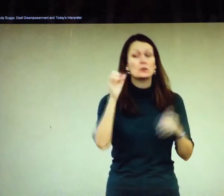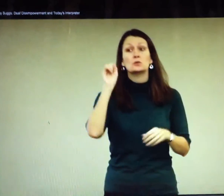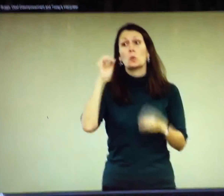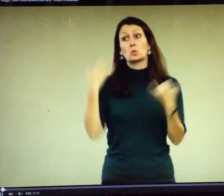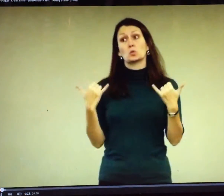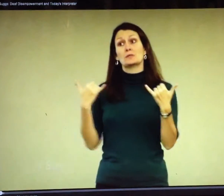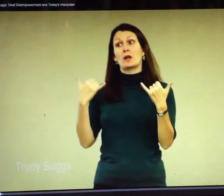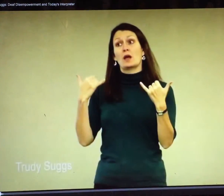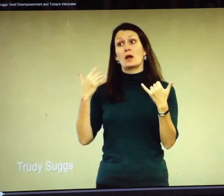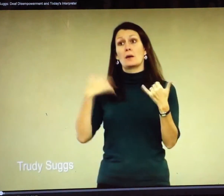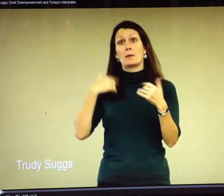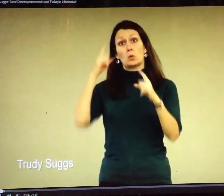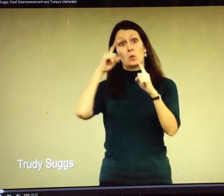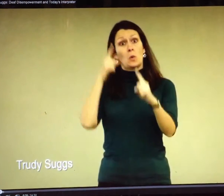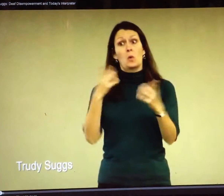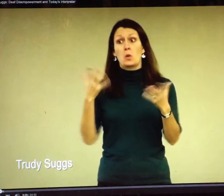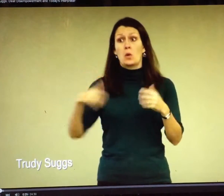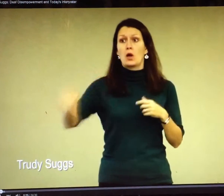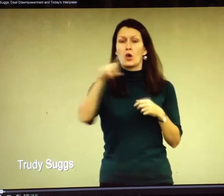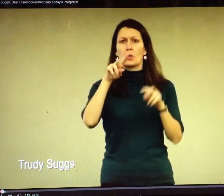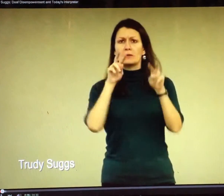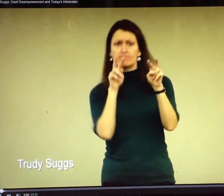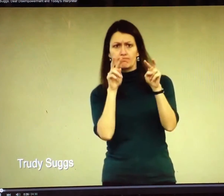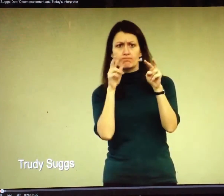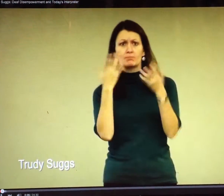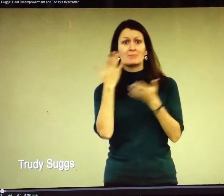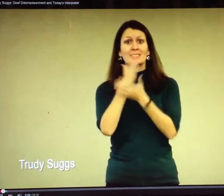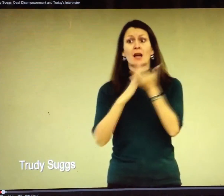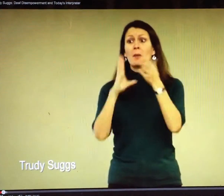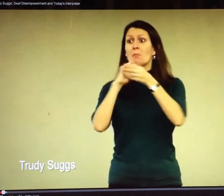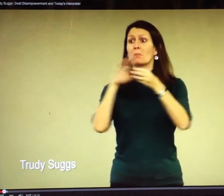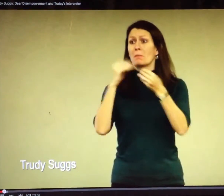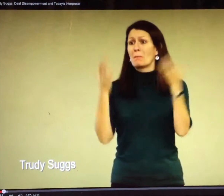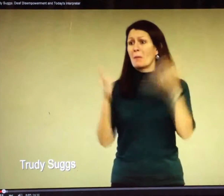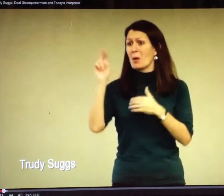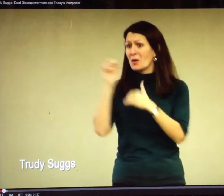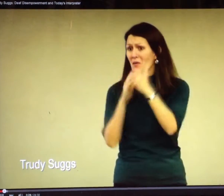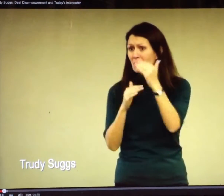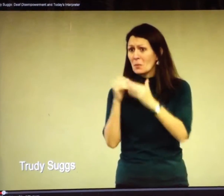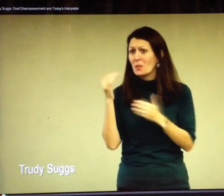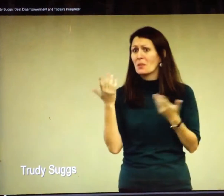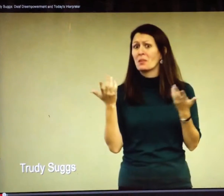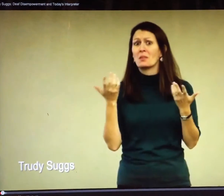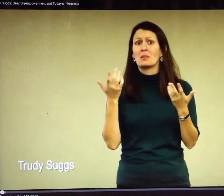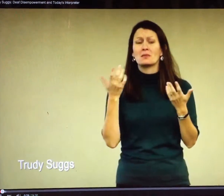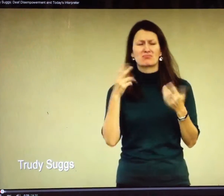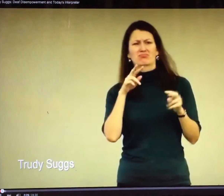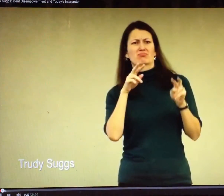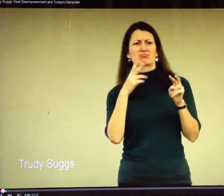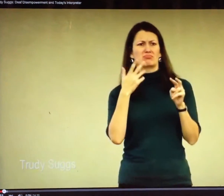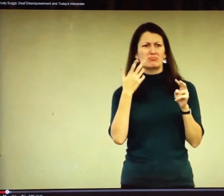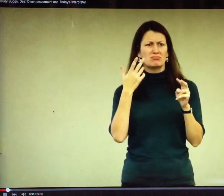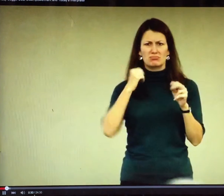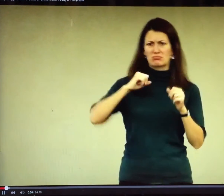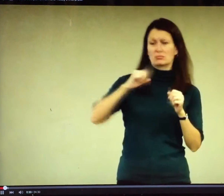well. So today, my goal is to get some of you to listen to stories that are